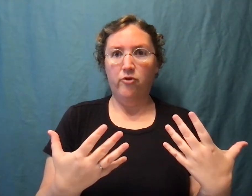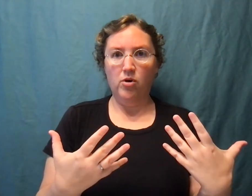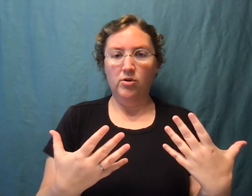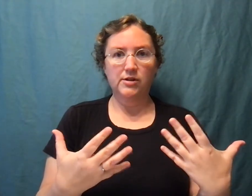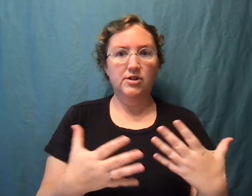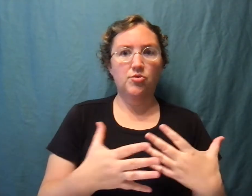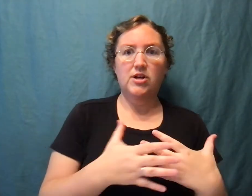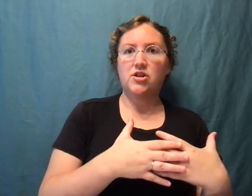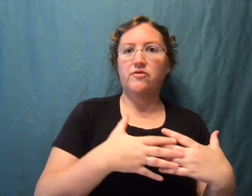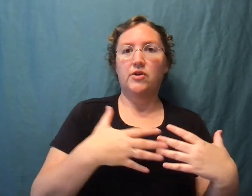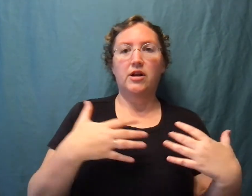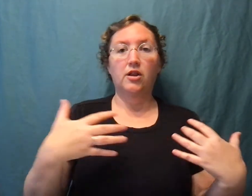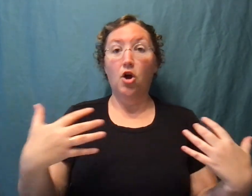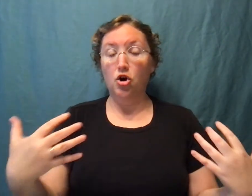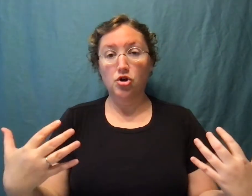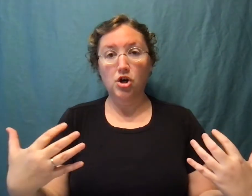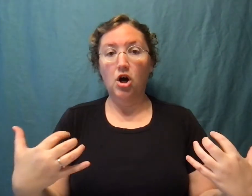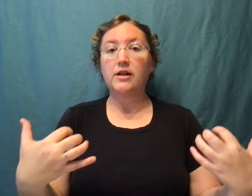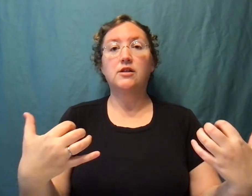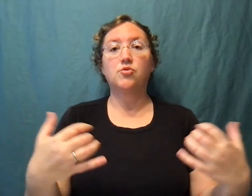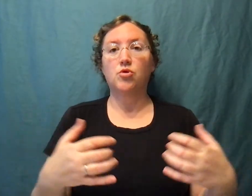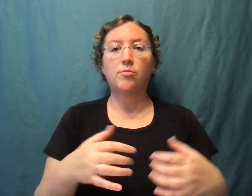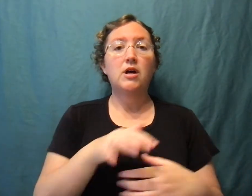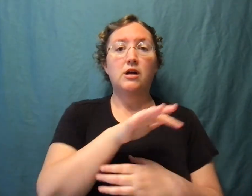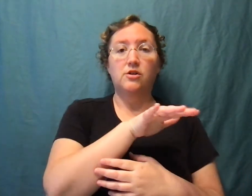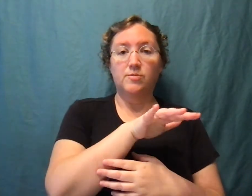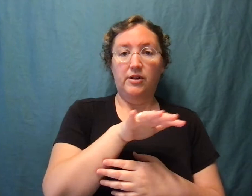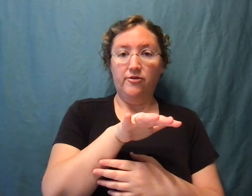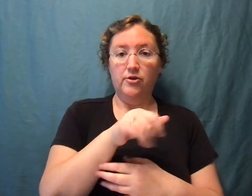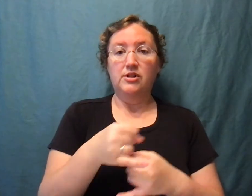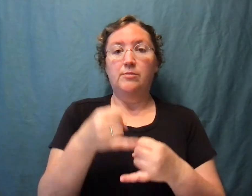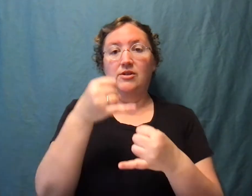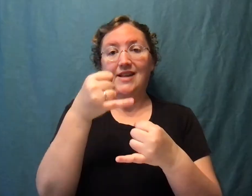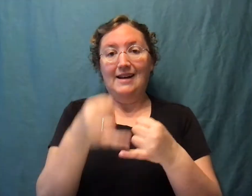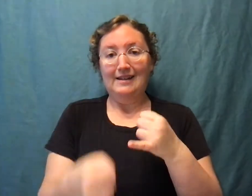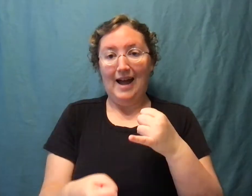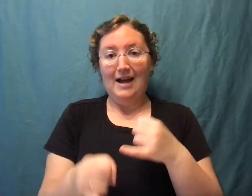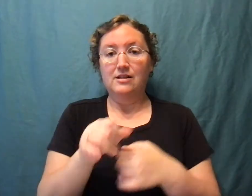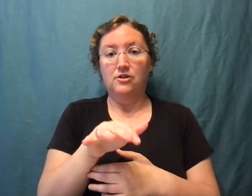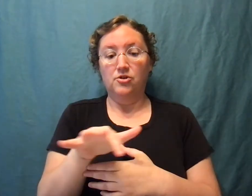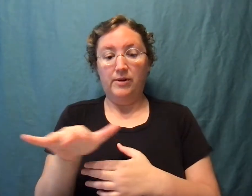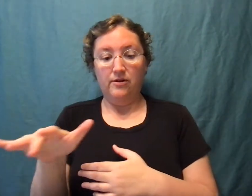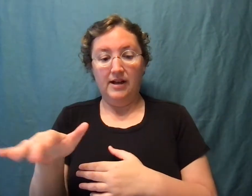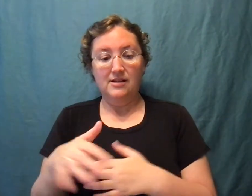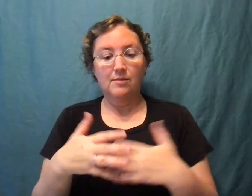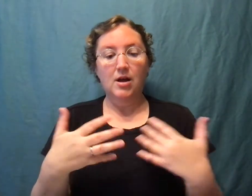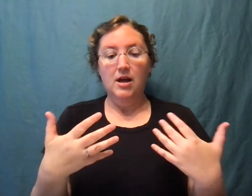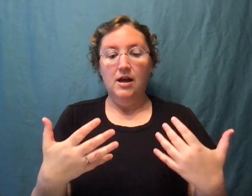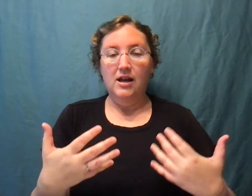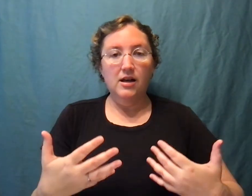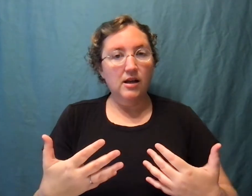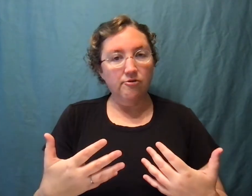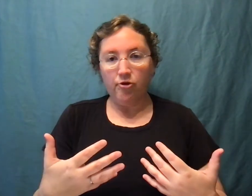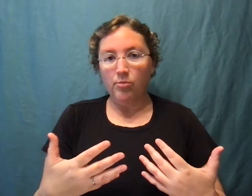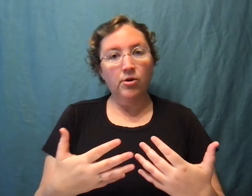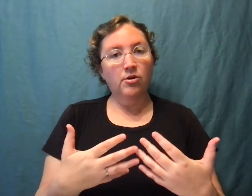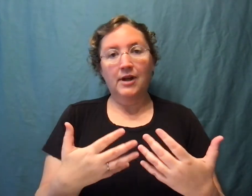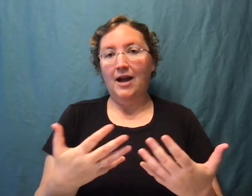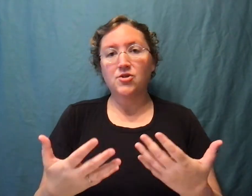formal situation, if you're in a large audience room, you'll spell your first name, you'll sign last, and you'll spell your last name. In informal,